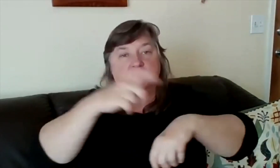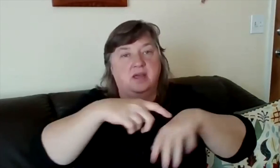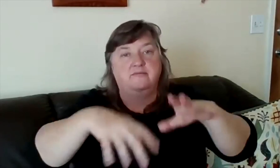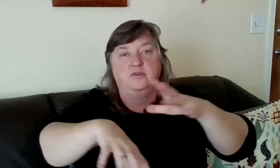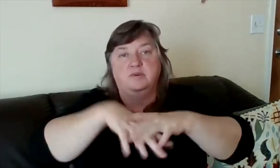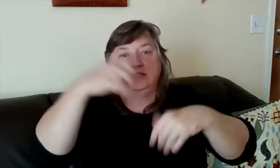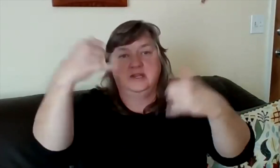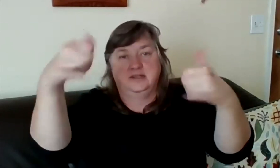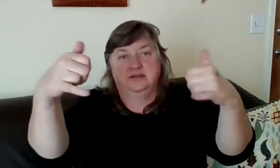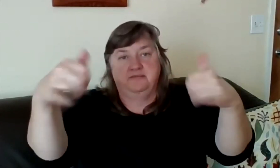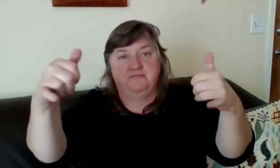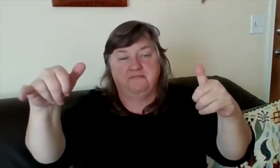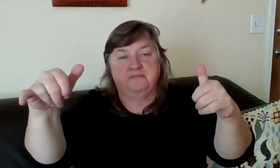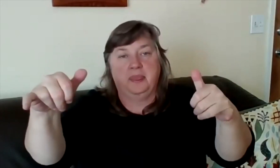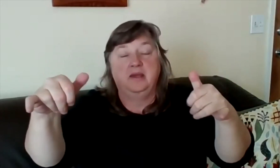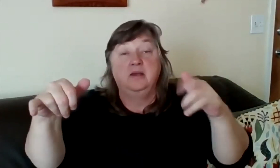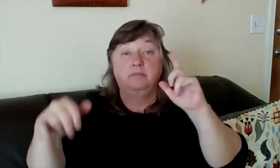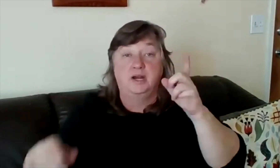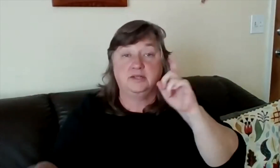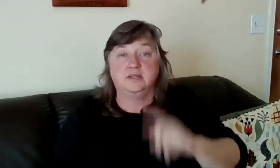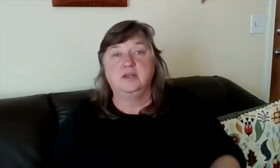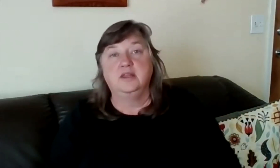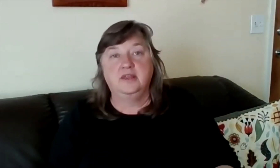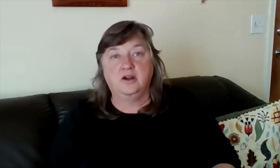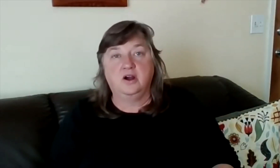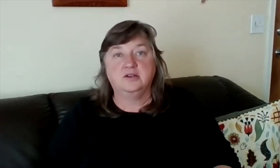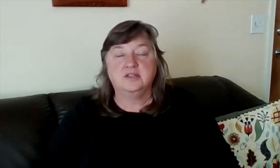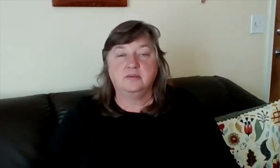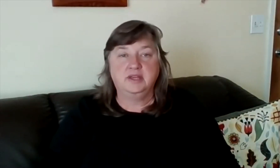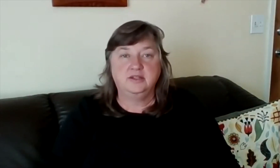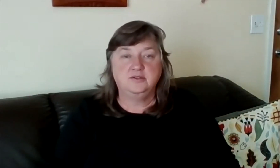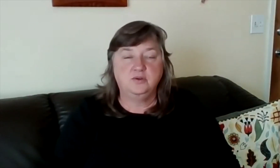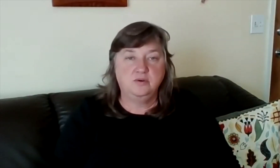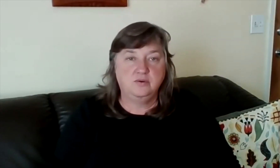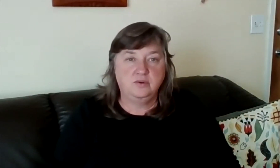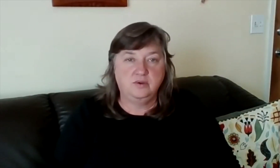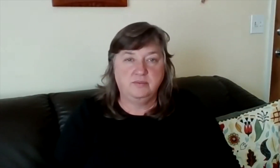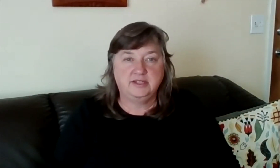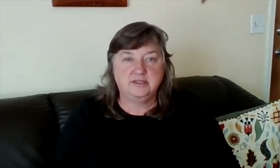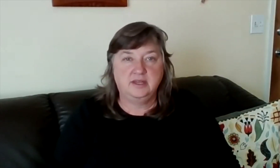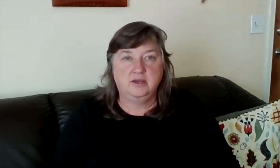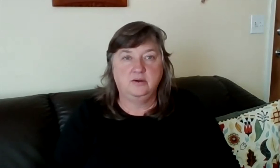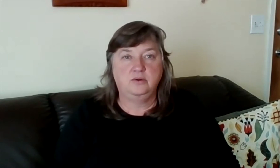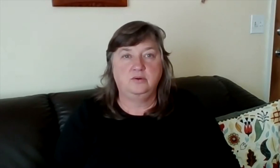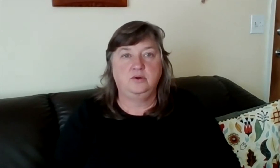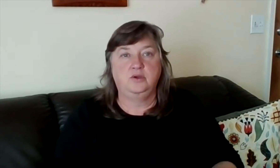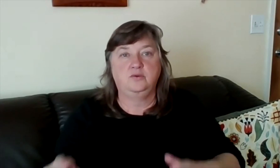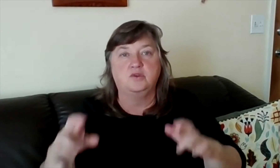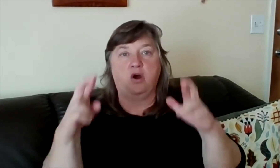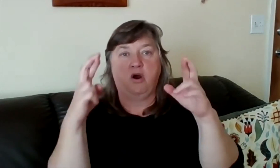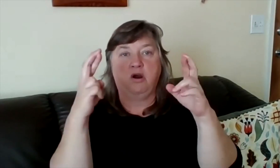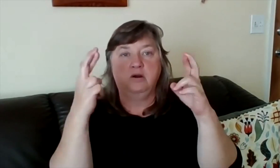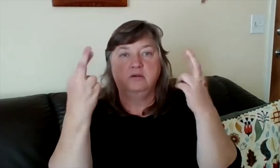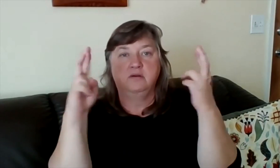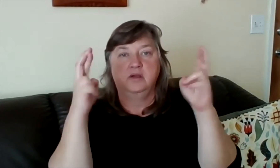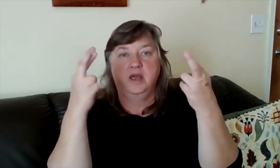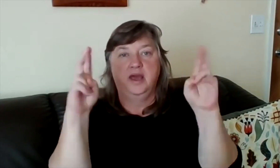time for recess. But there are some kids who you might see who use R, and they